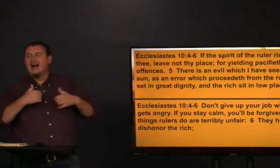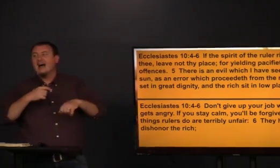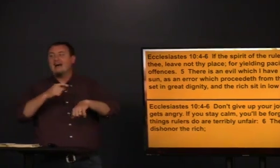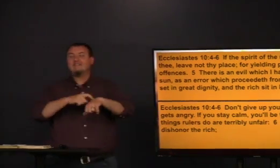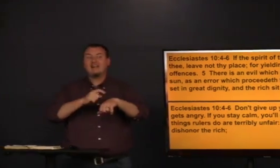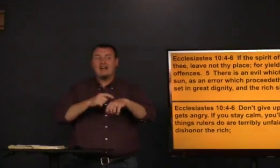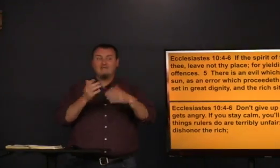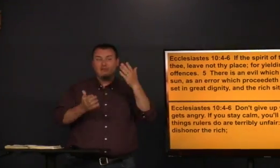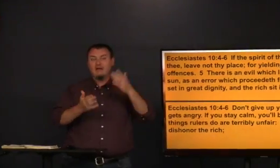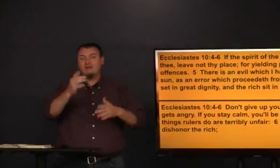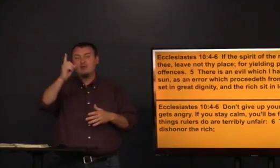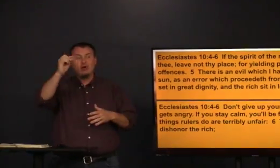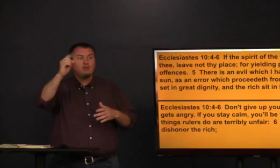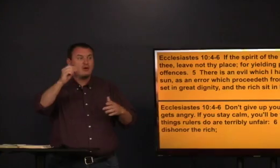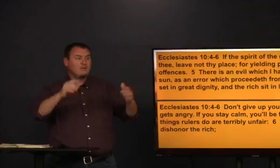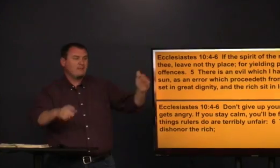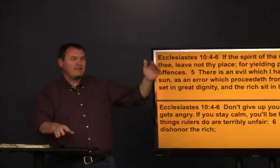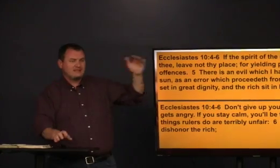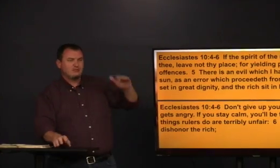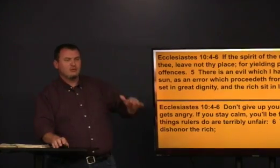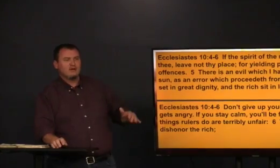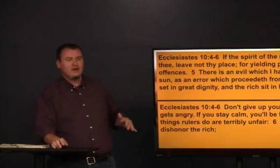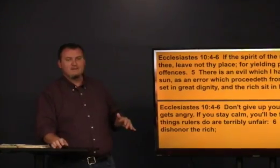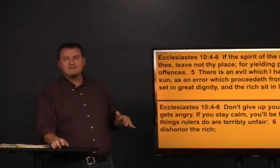I have time for maybe one more. Let's move on.